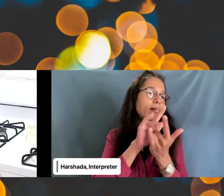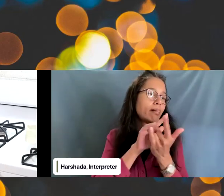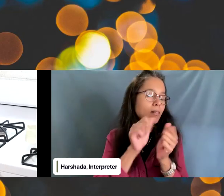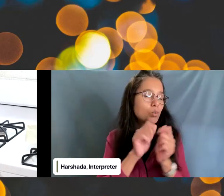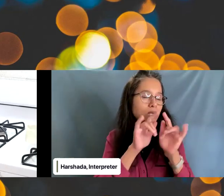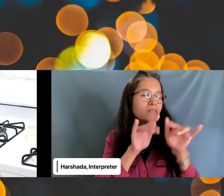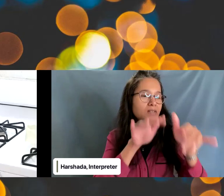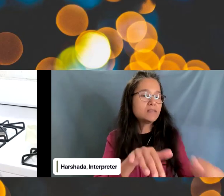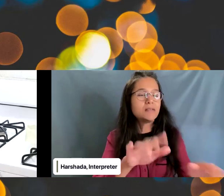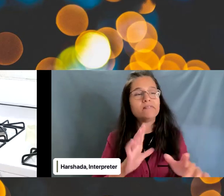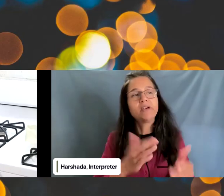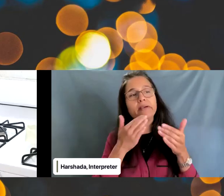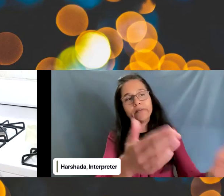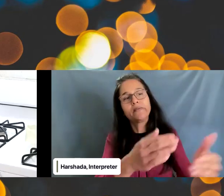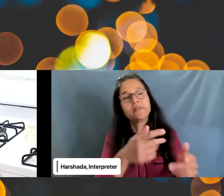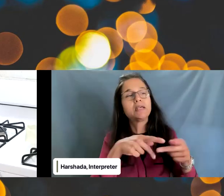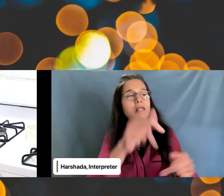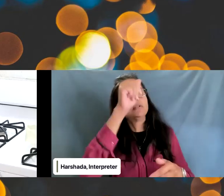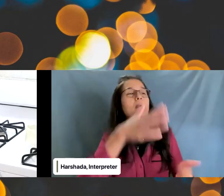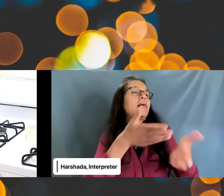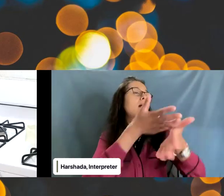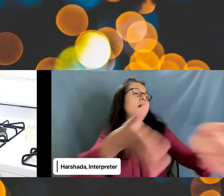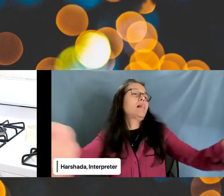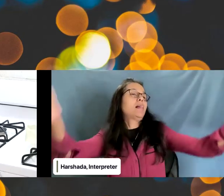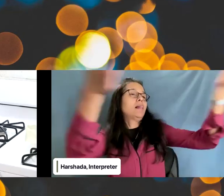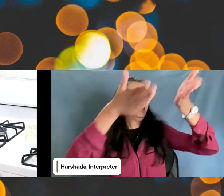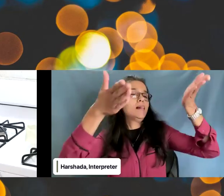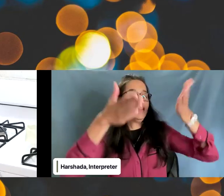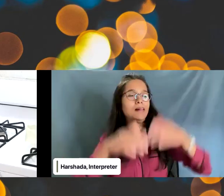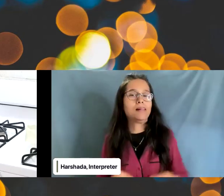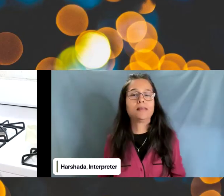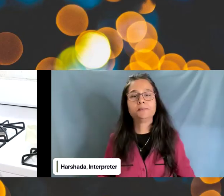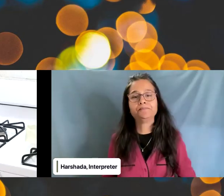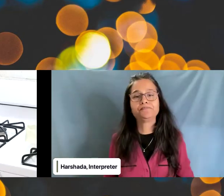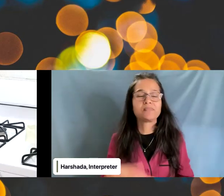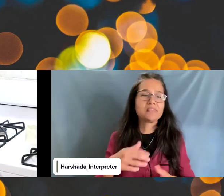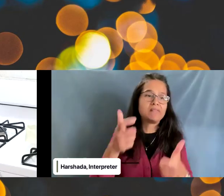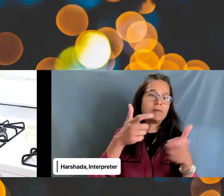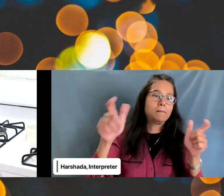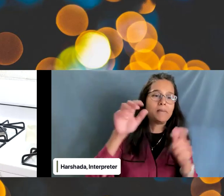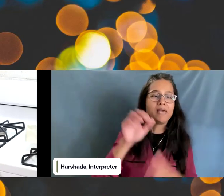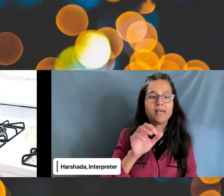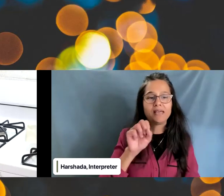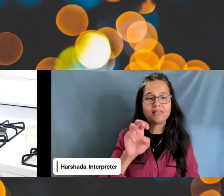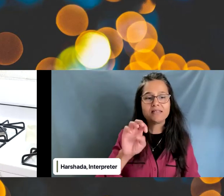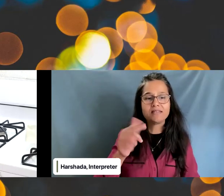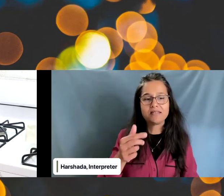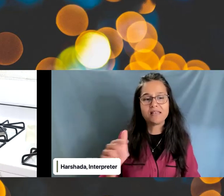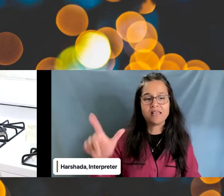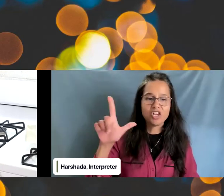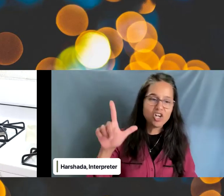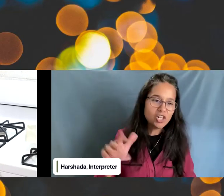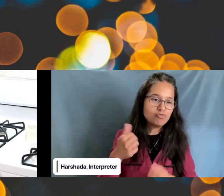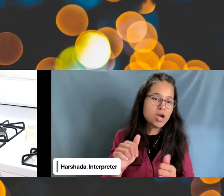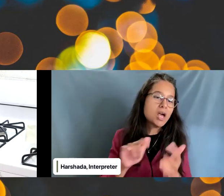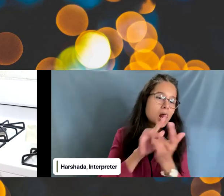let the man have at it. He's probably out there, big seagull, just humping the ocean, living his best